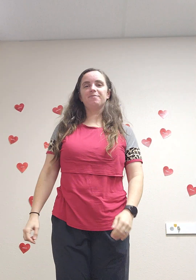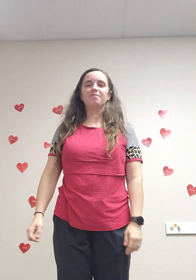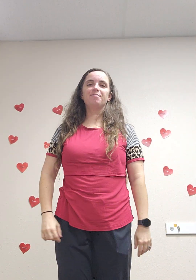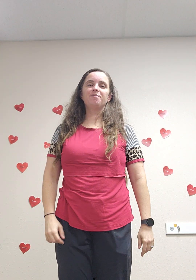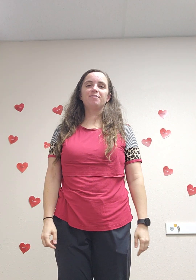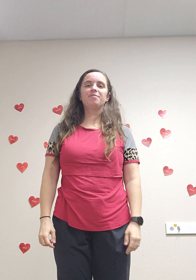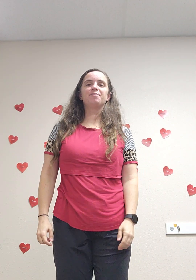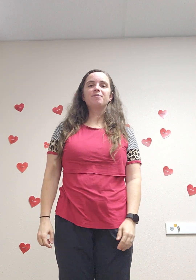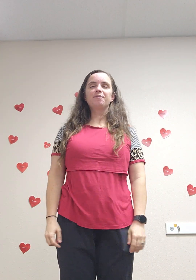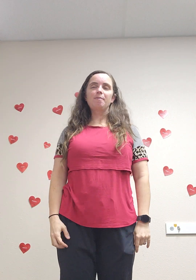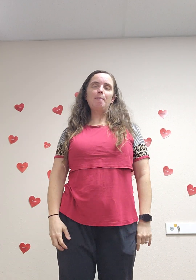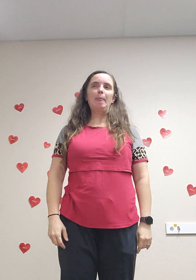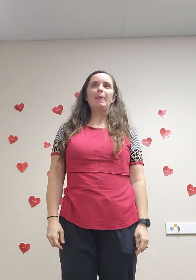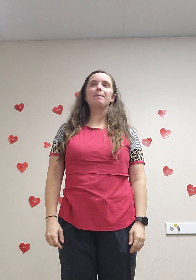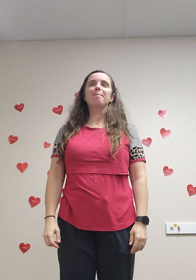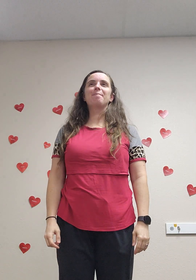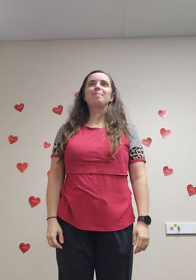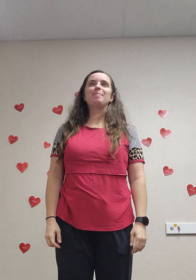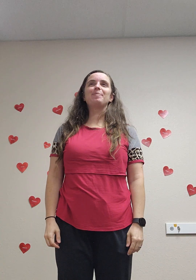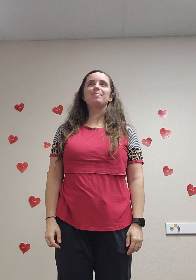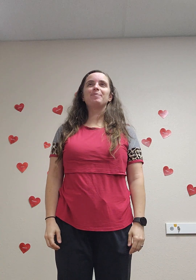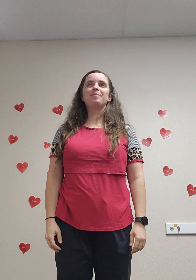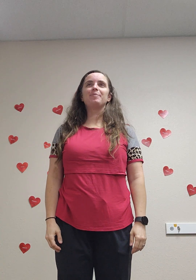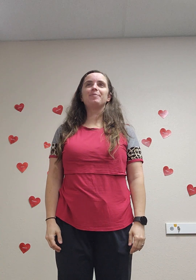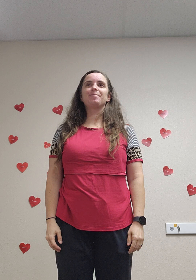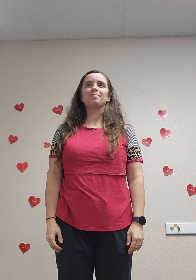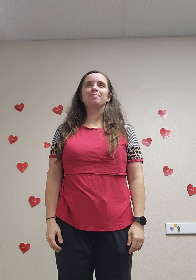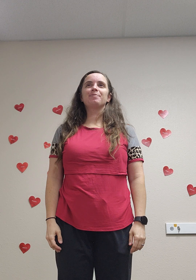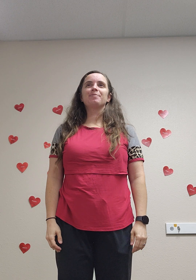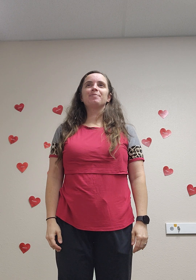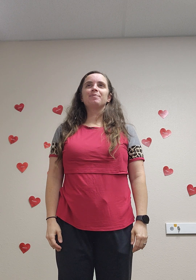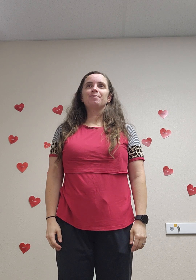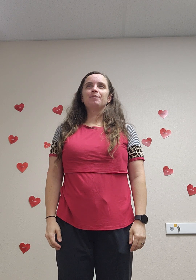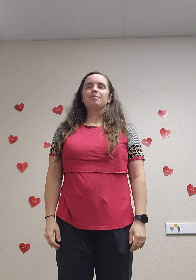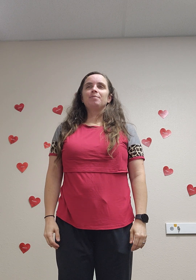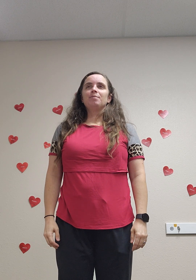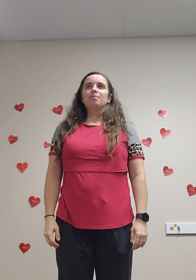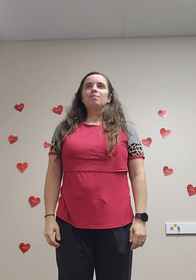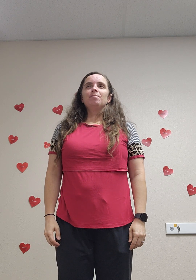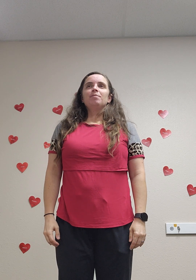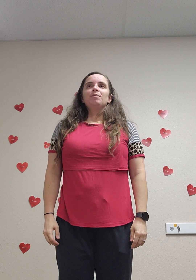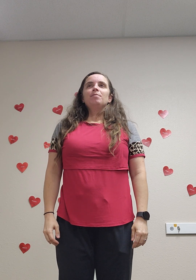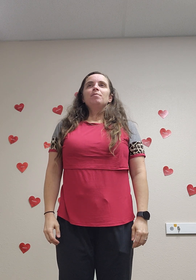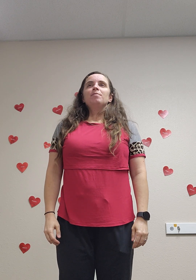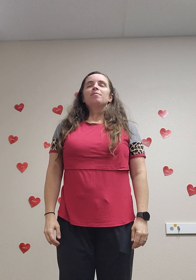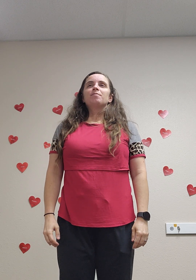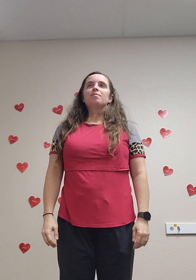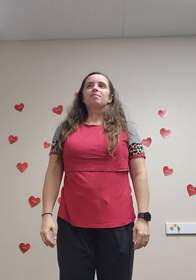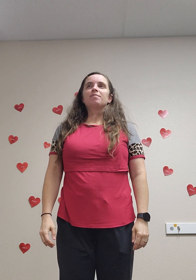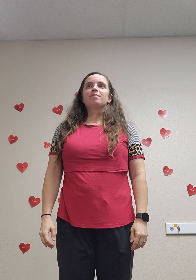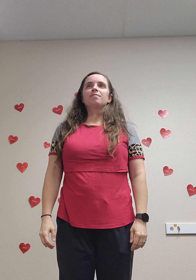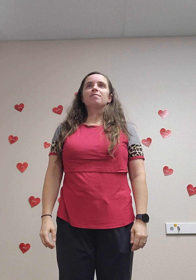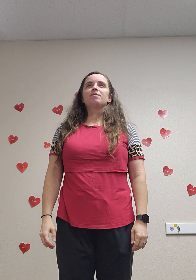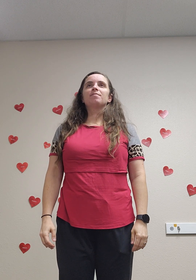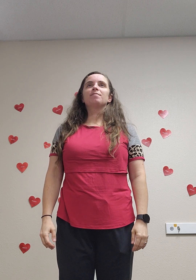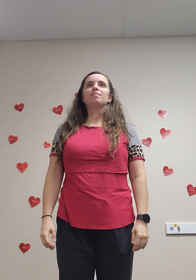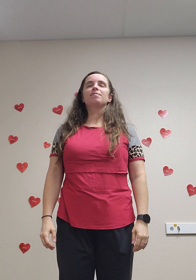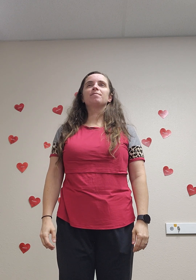An angel came to Joseph in a dream one night He said,